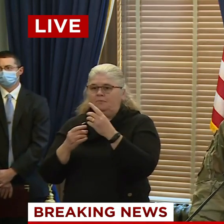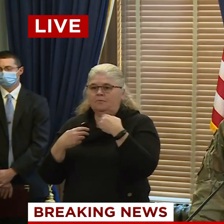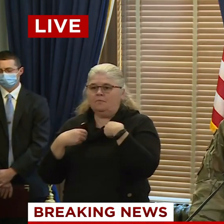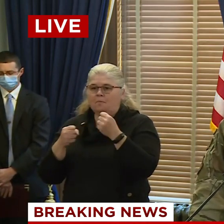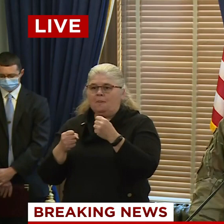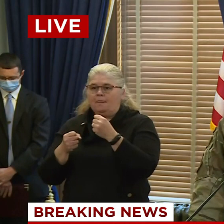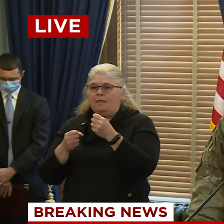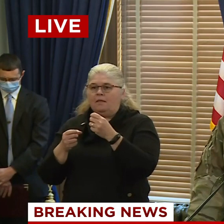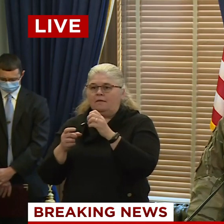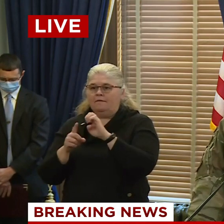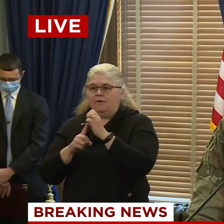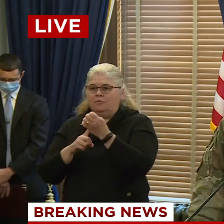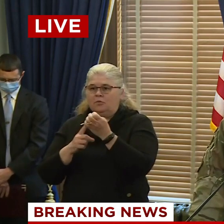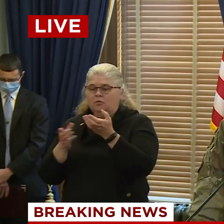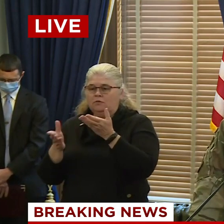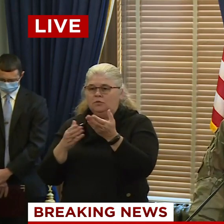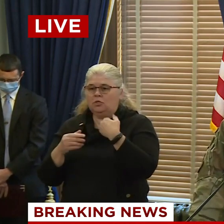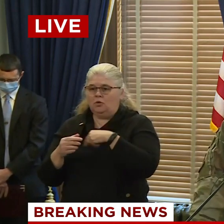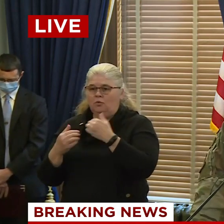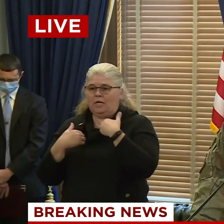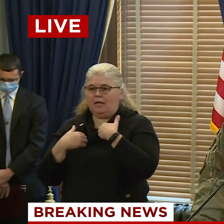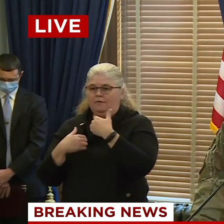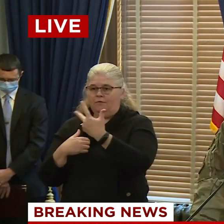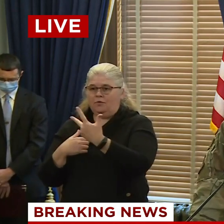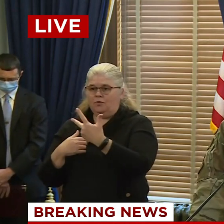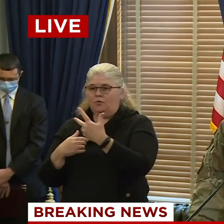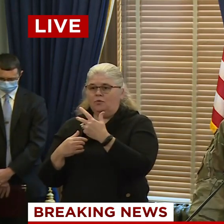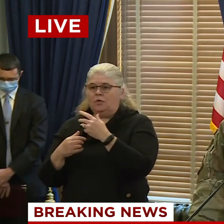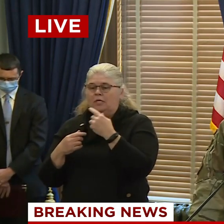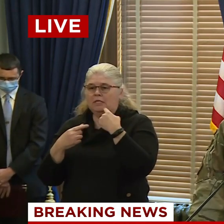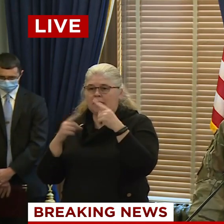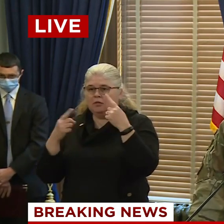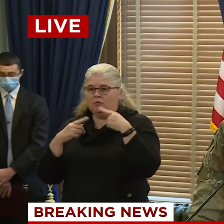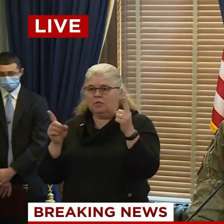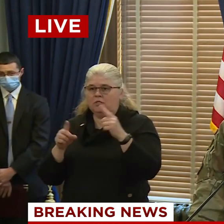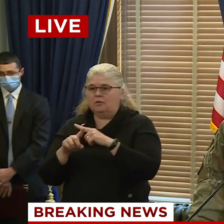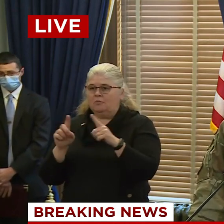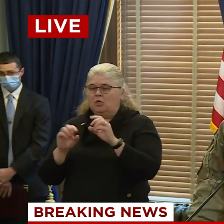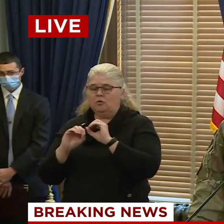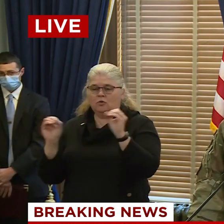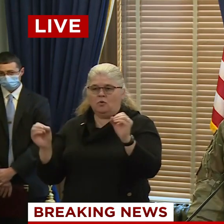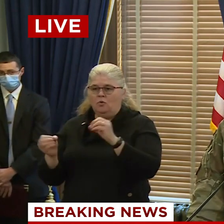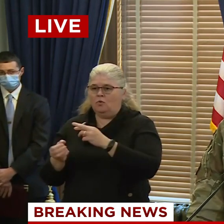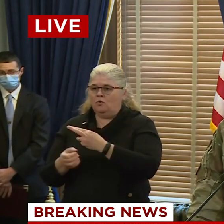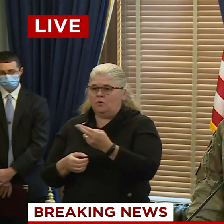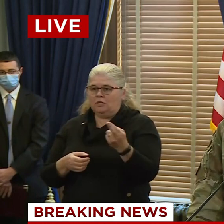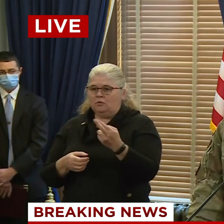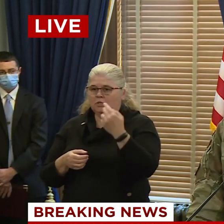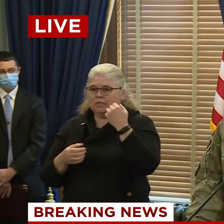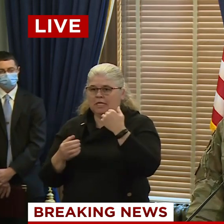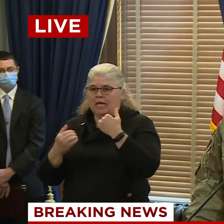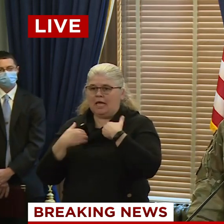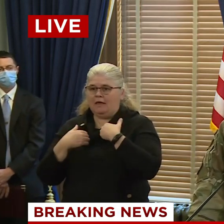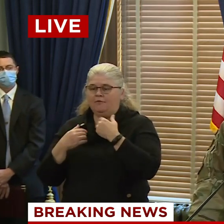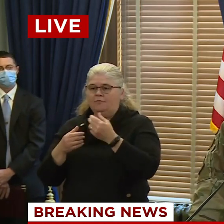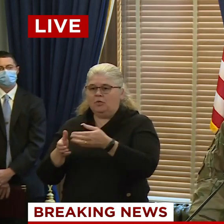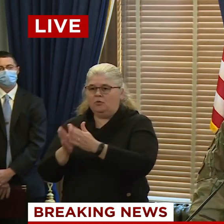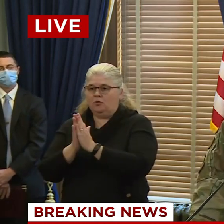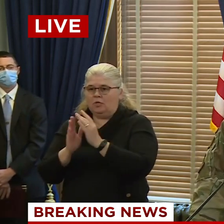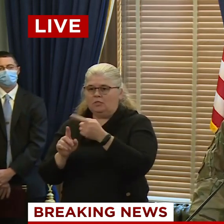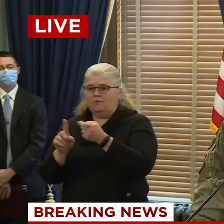need. Currently, we have 3 county declarations in place, but no resources have been officially requested from the State Emergency Operations